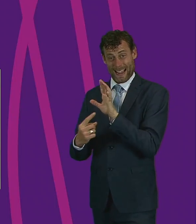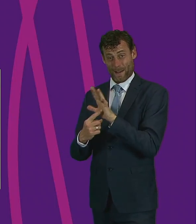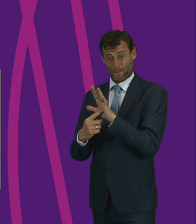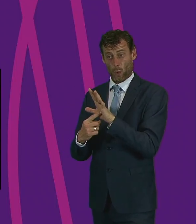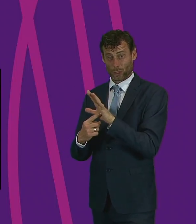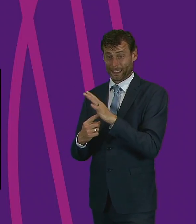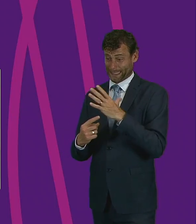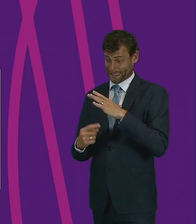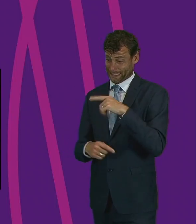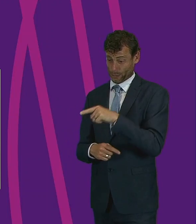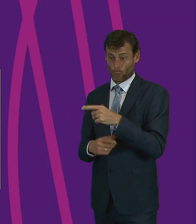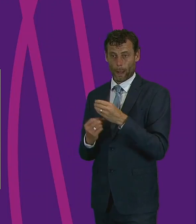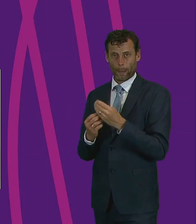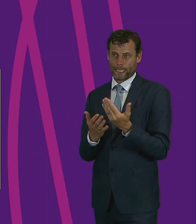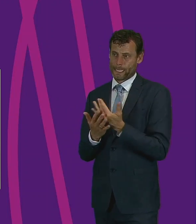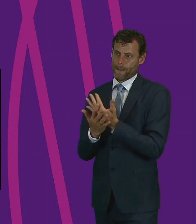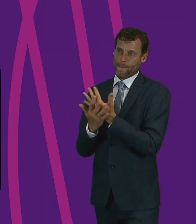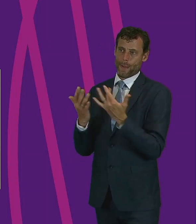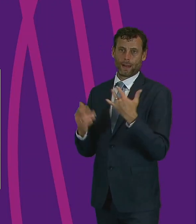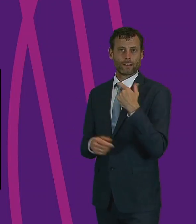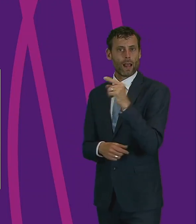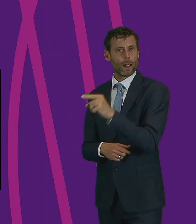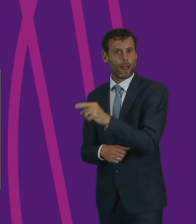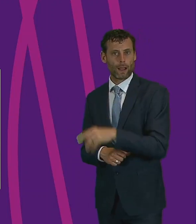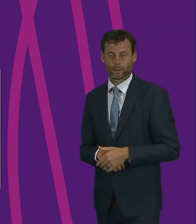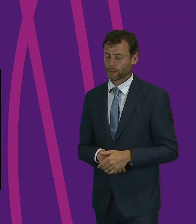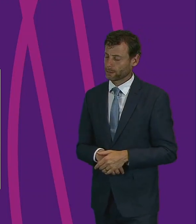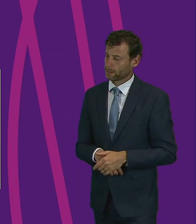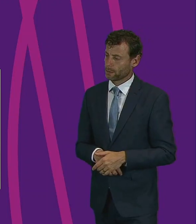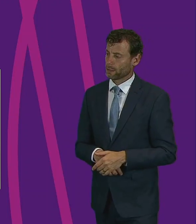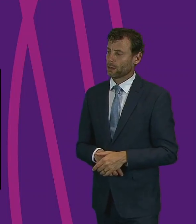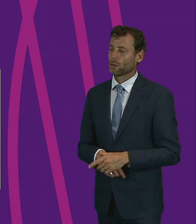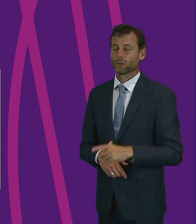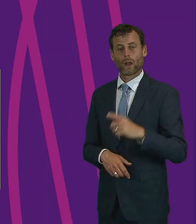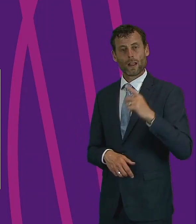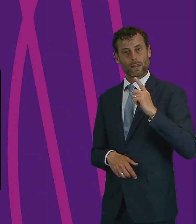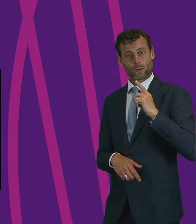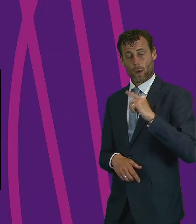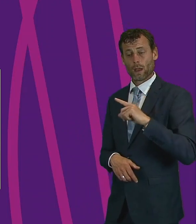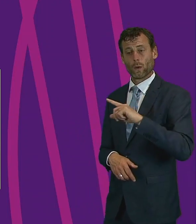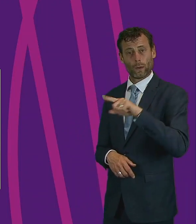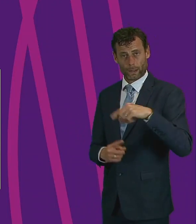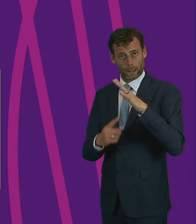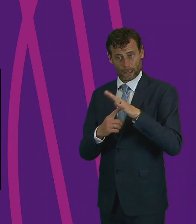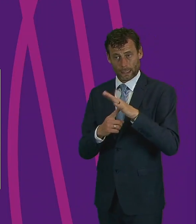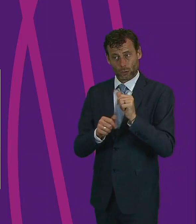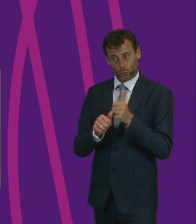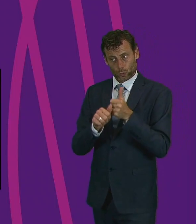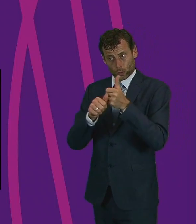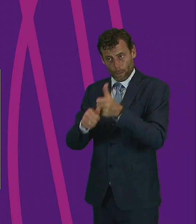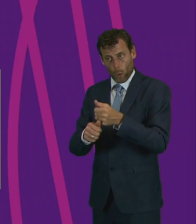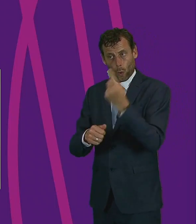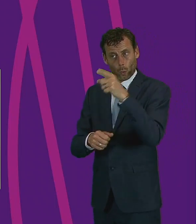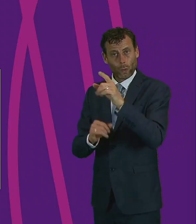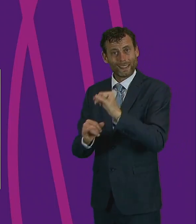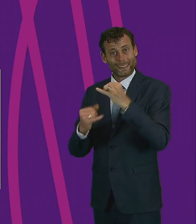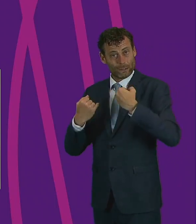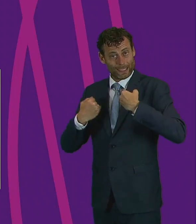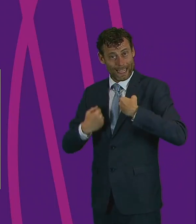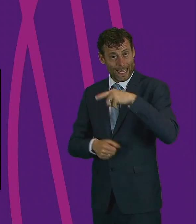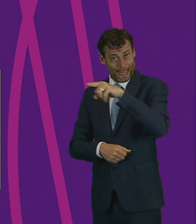most vulnerable, which is why the 3 current objectives for testing are to support the care of those who are most seriously ill, to support